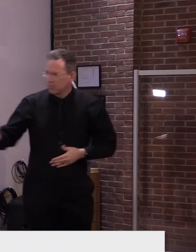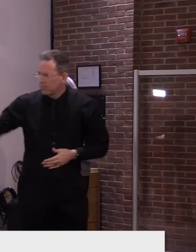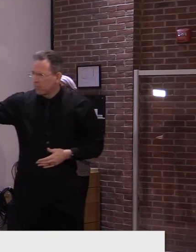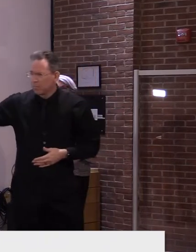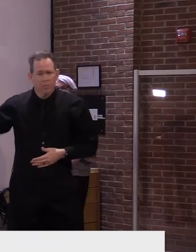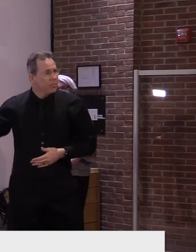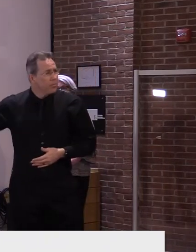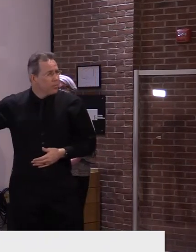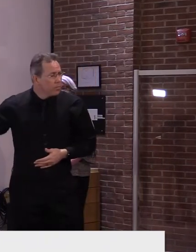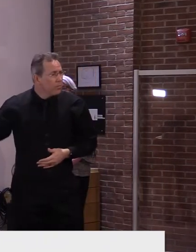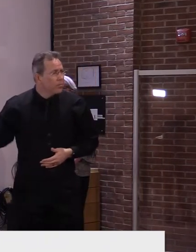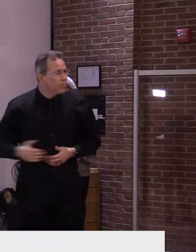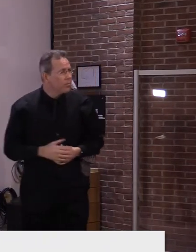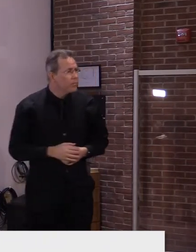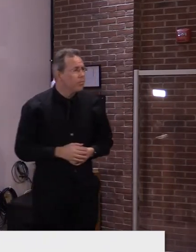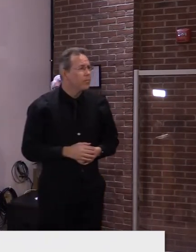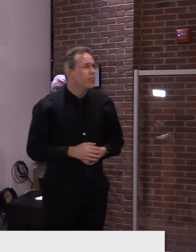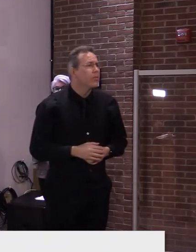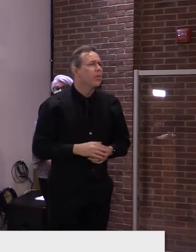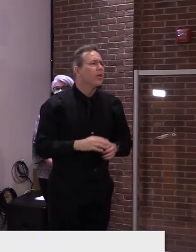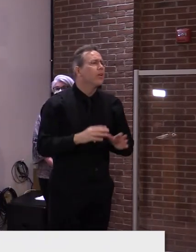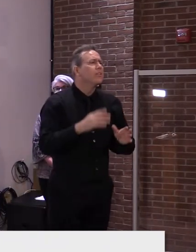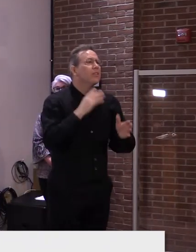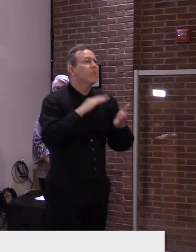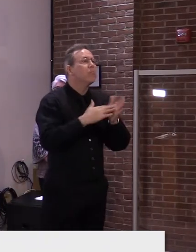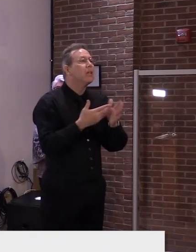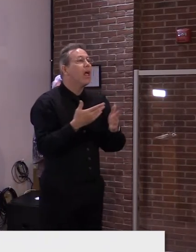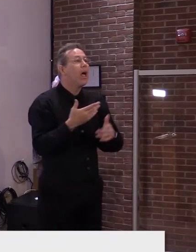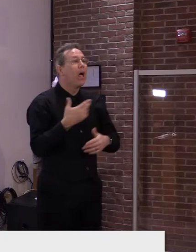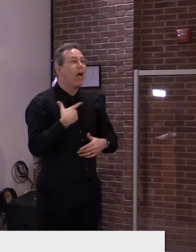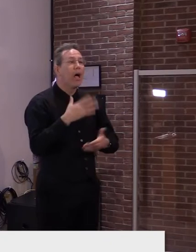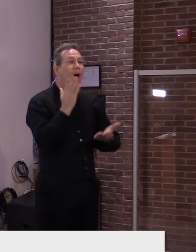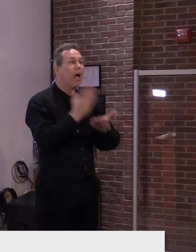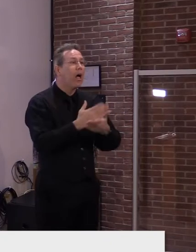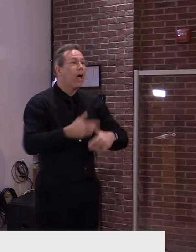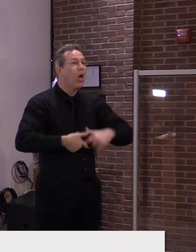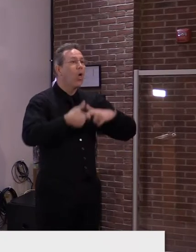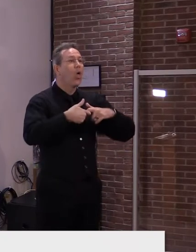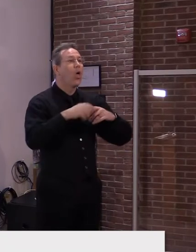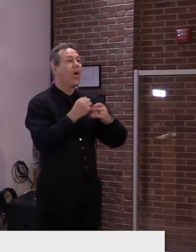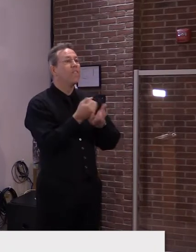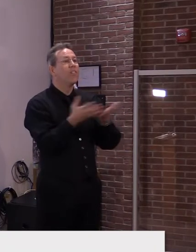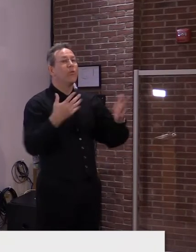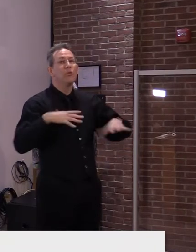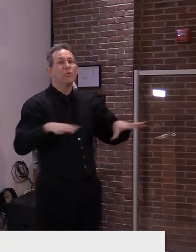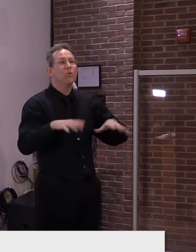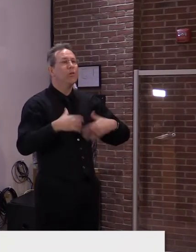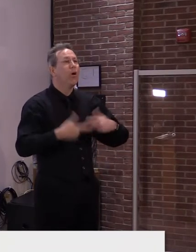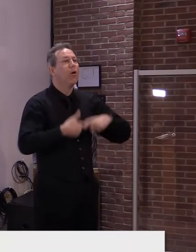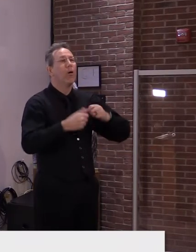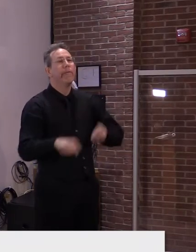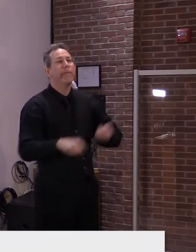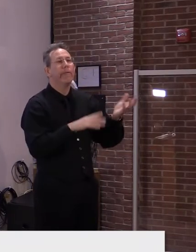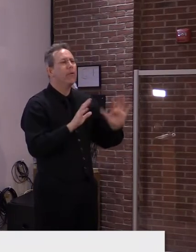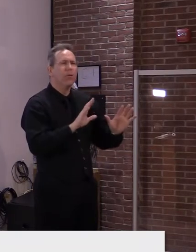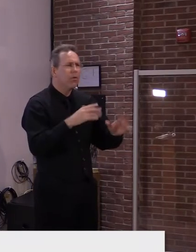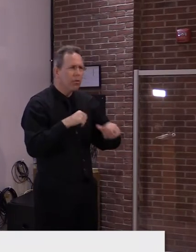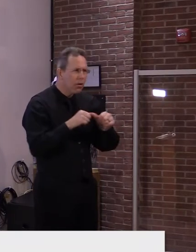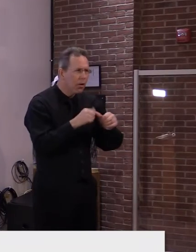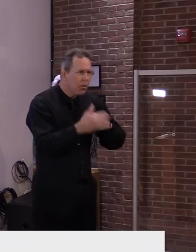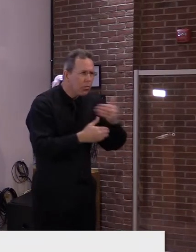Doesn't mean we are going to stop anything we're currently doing. So all of the efforts that are going to that population with regard